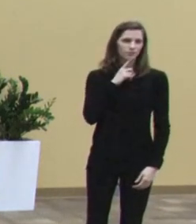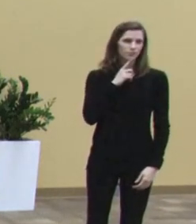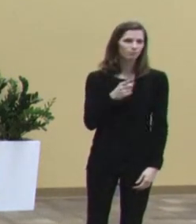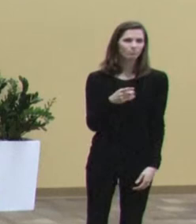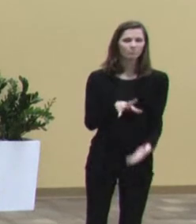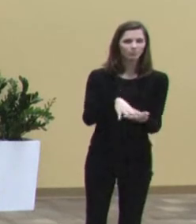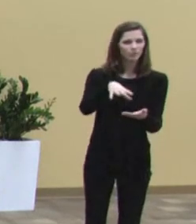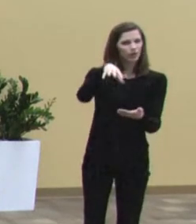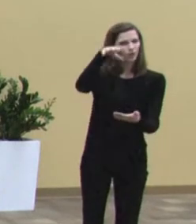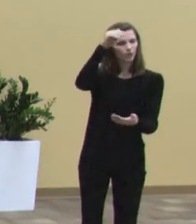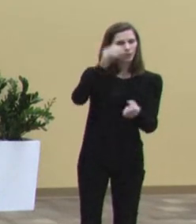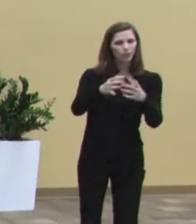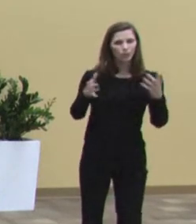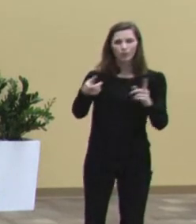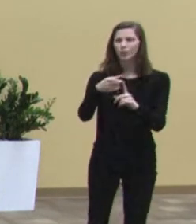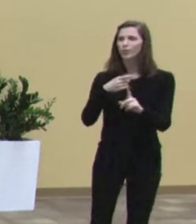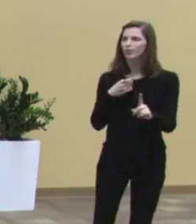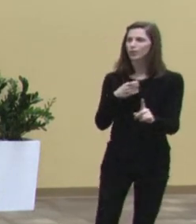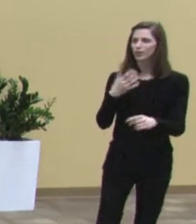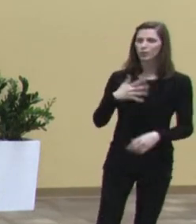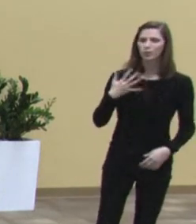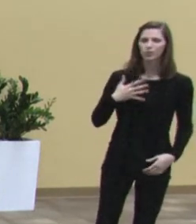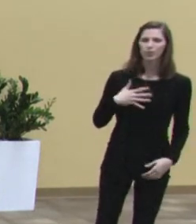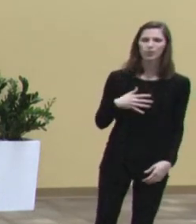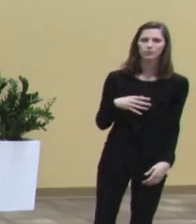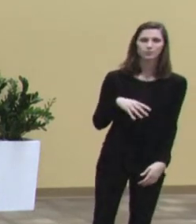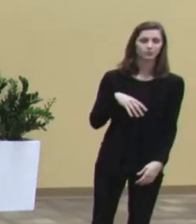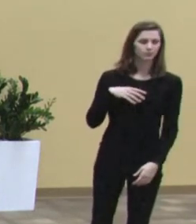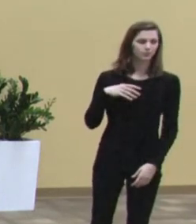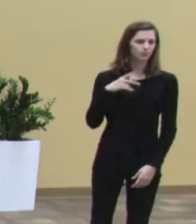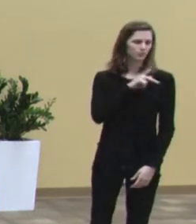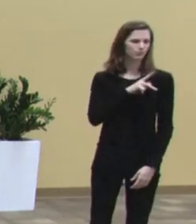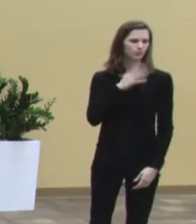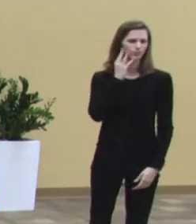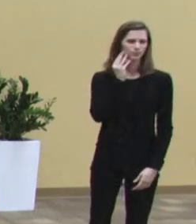much from on a very personal level. He's the president